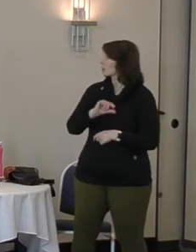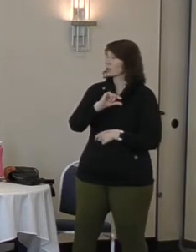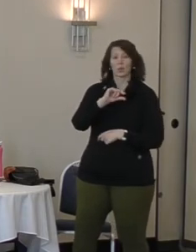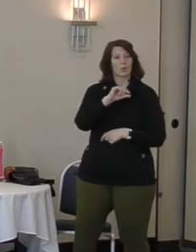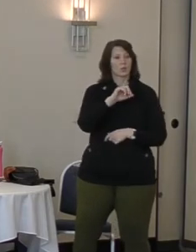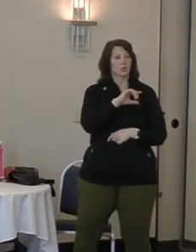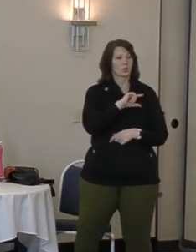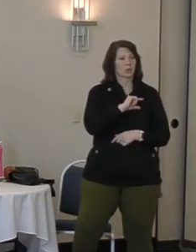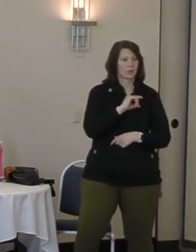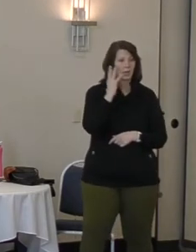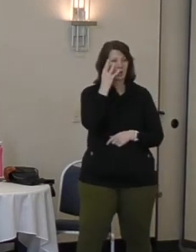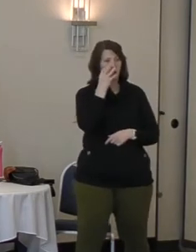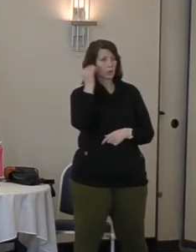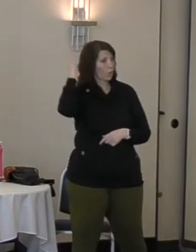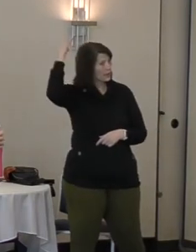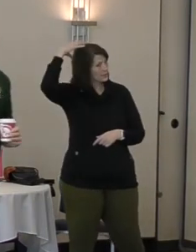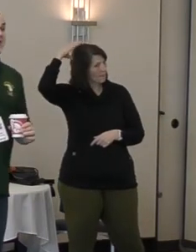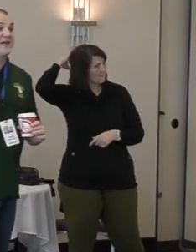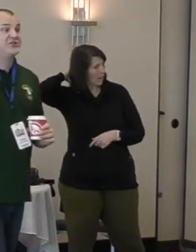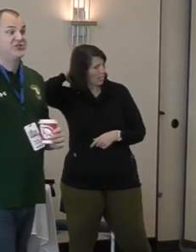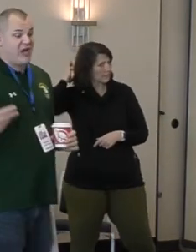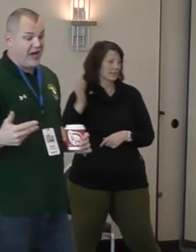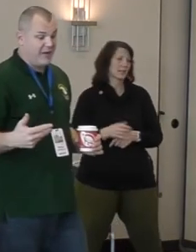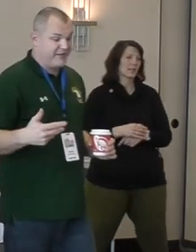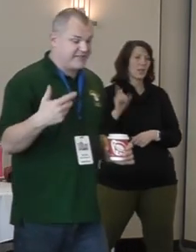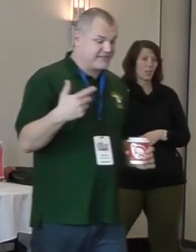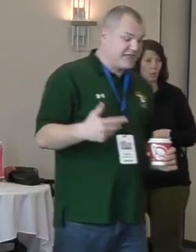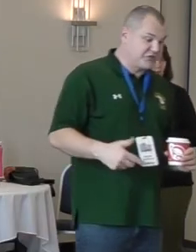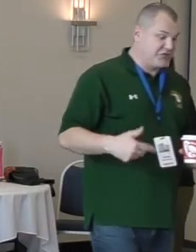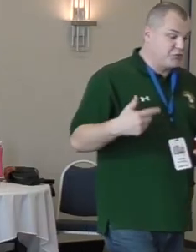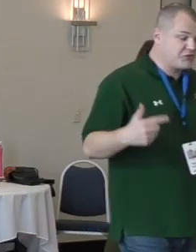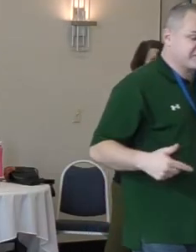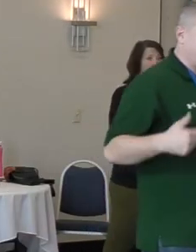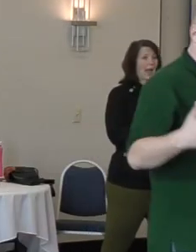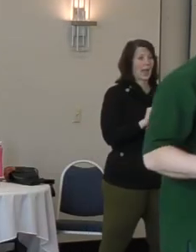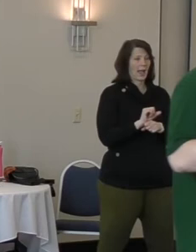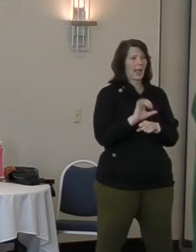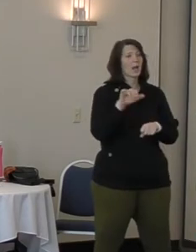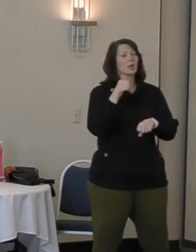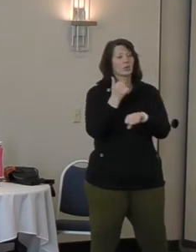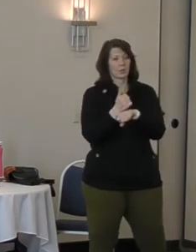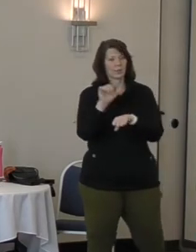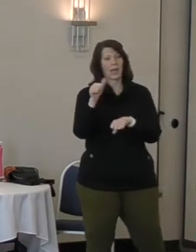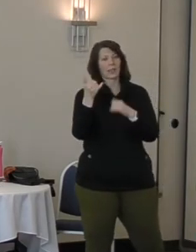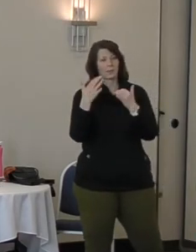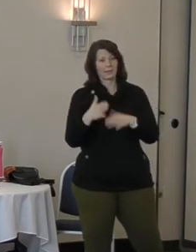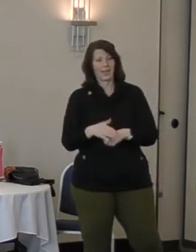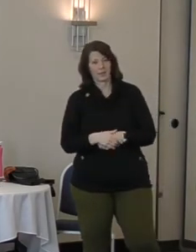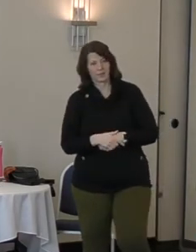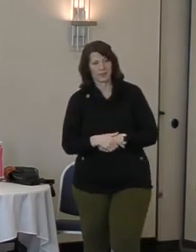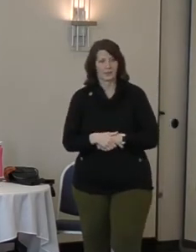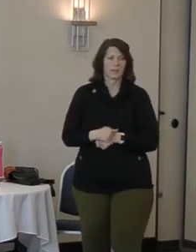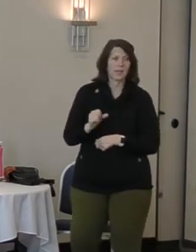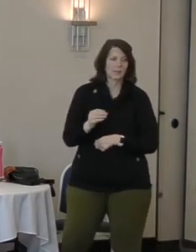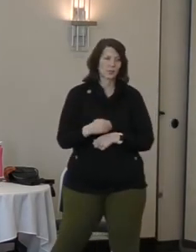right? And they'll run fours off those guys. And those guys' job is essentially to set up the other players. And